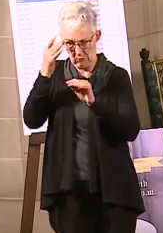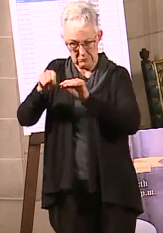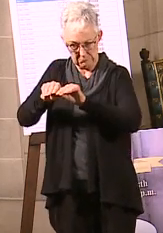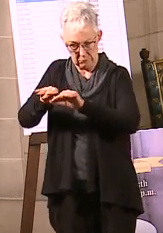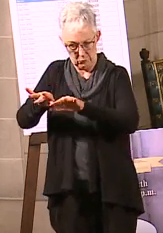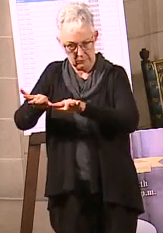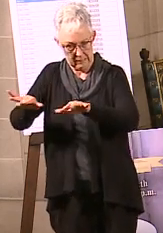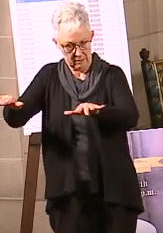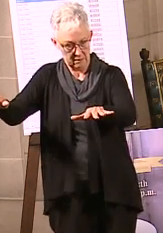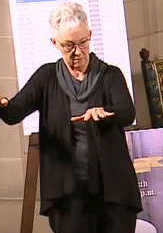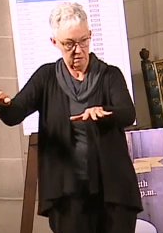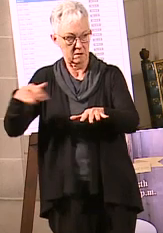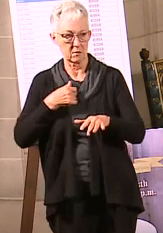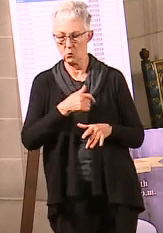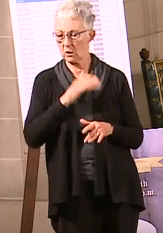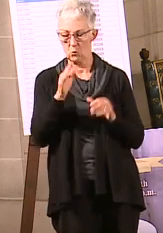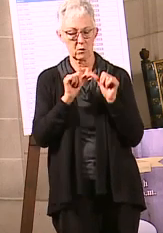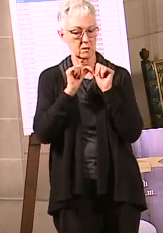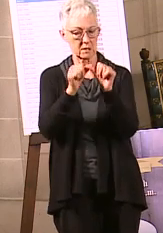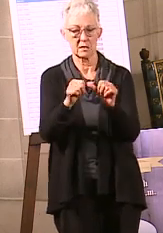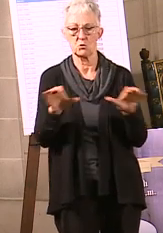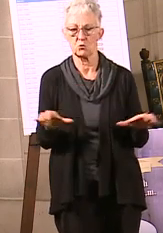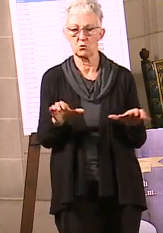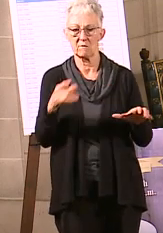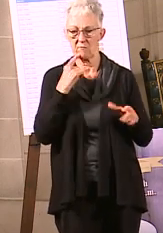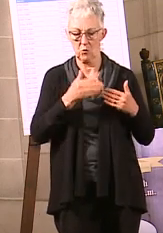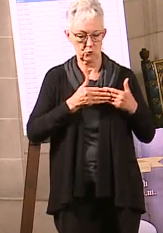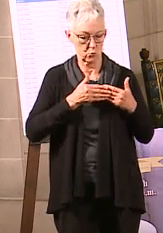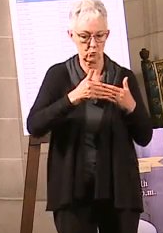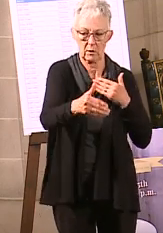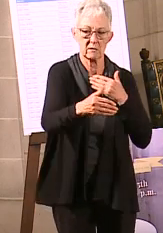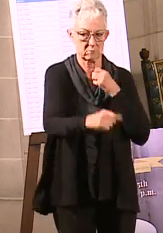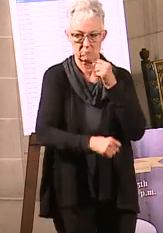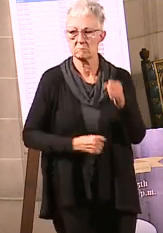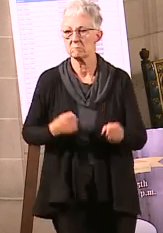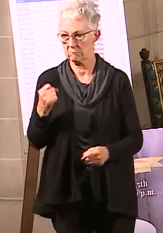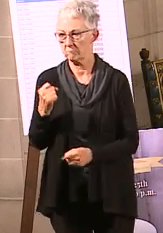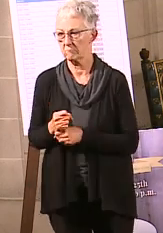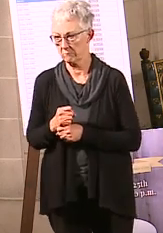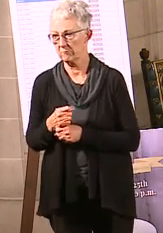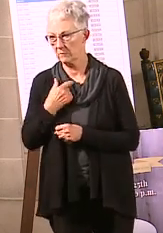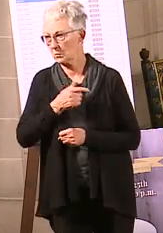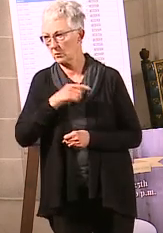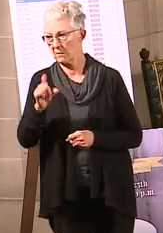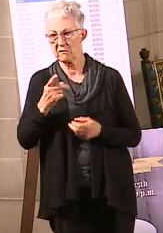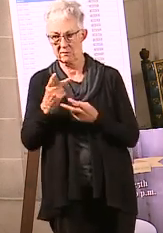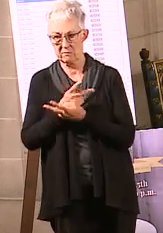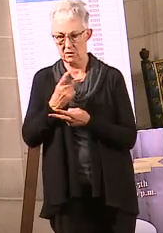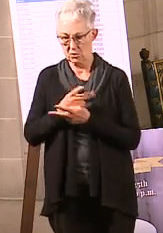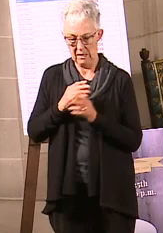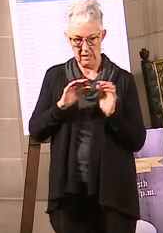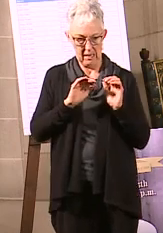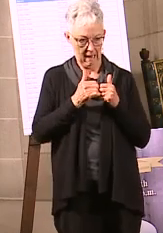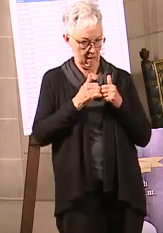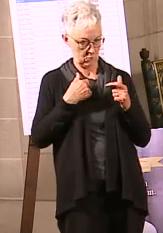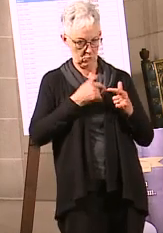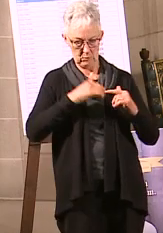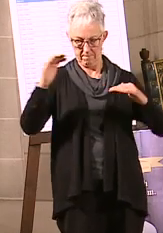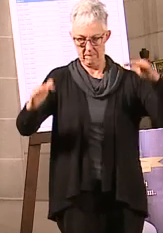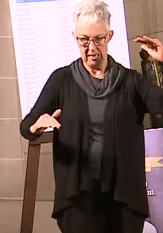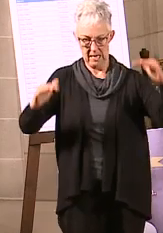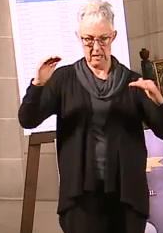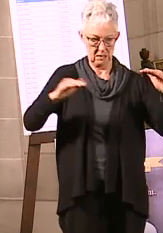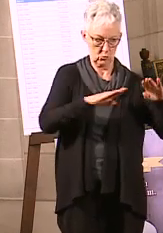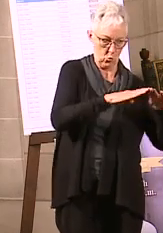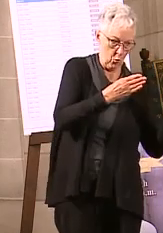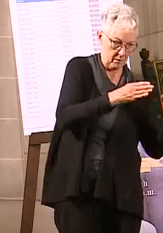continue doing this throughout the course of the rest of the year. So we got to figure out what is the right speed to be able to manage that here within our state.